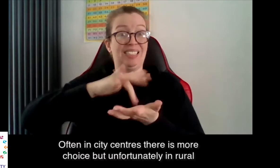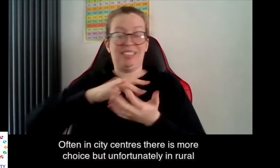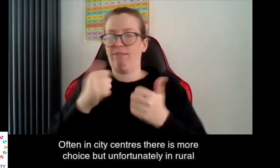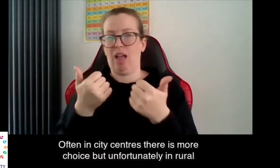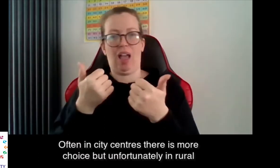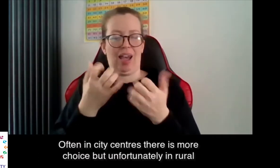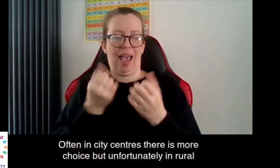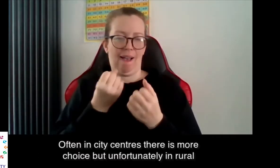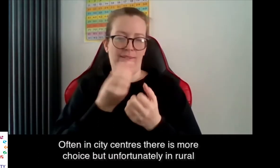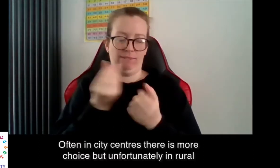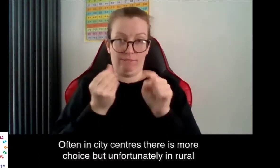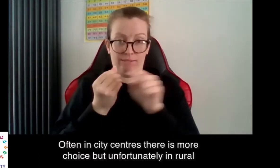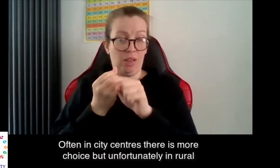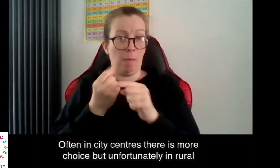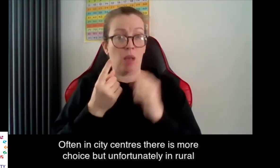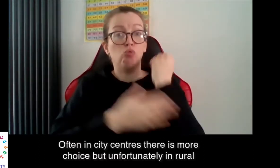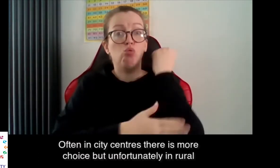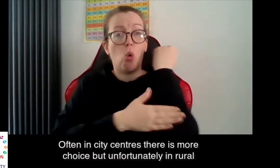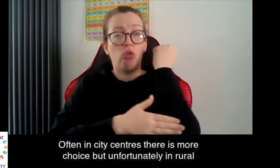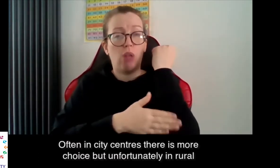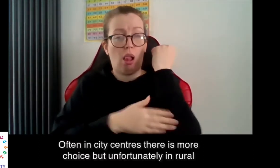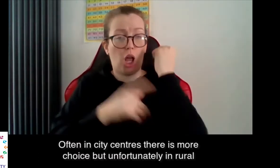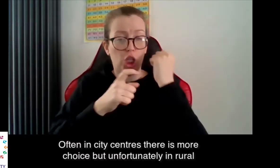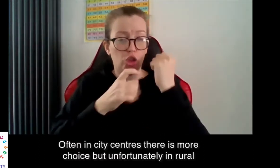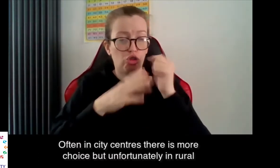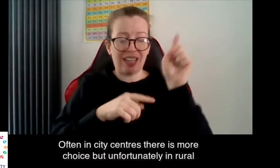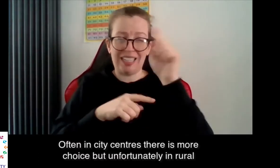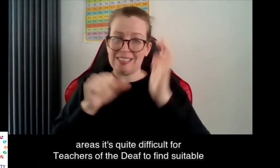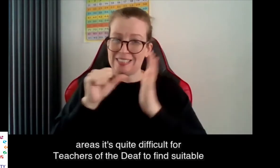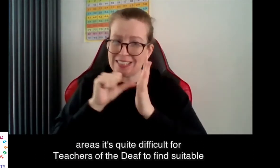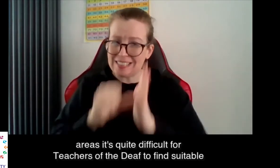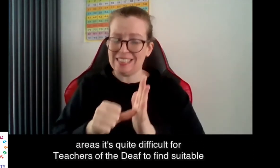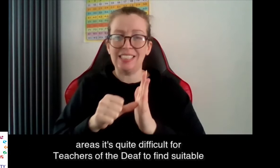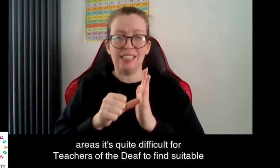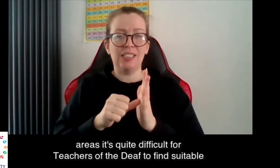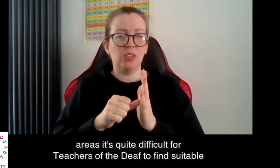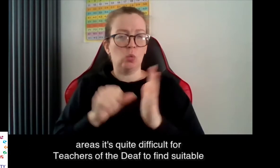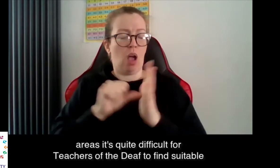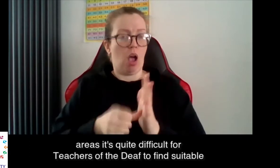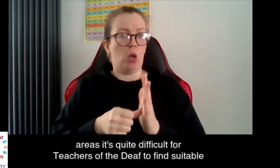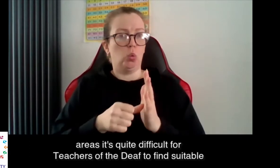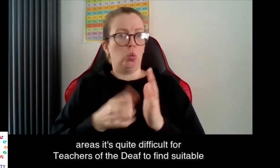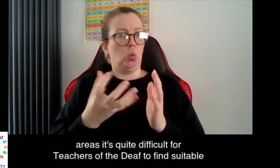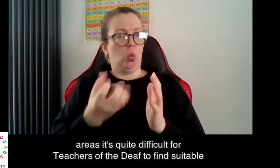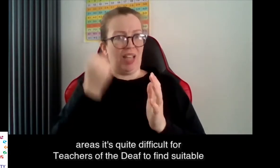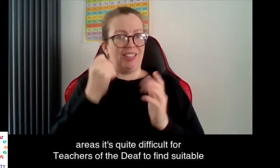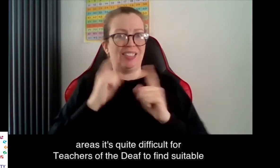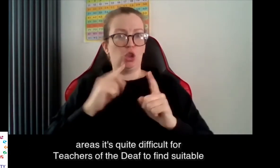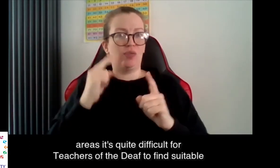city centres there is more choice, but unfortunately in rural areas it's quite difficult for teachers of the deaf to find